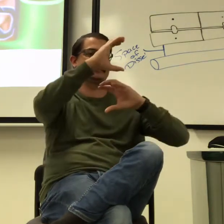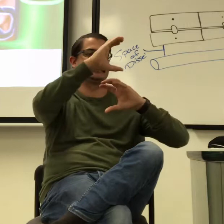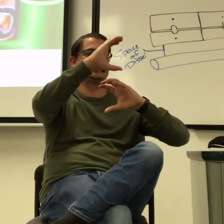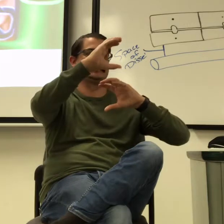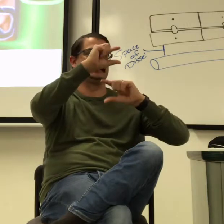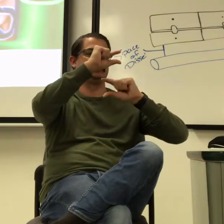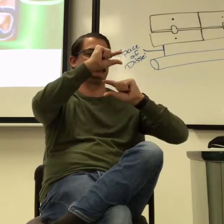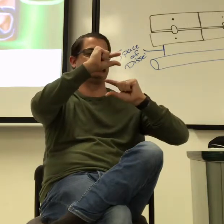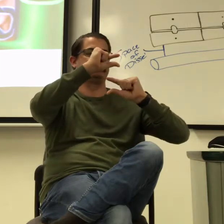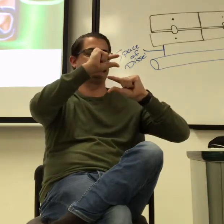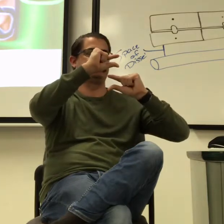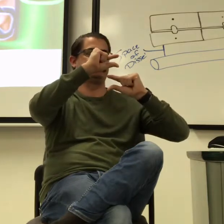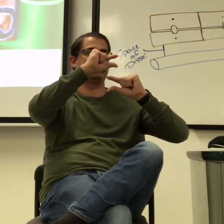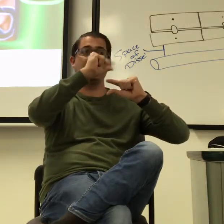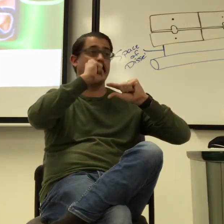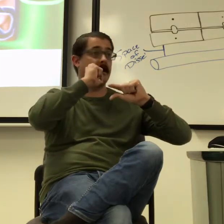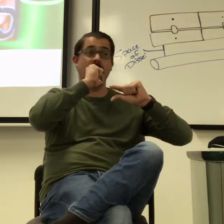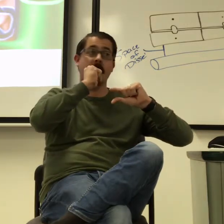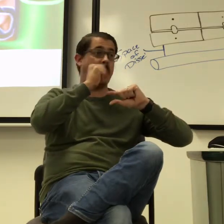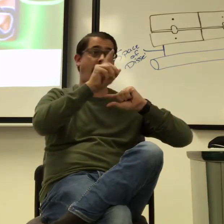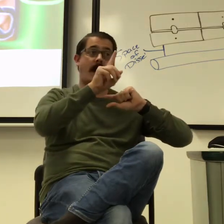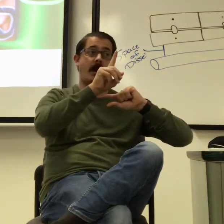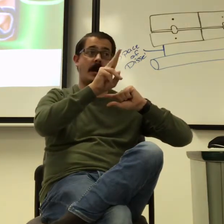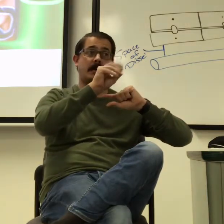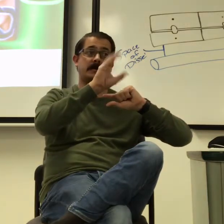A gap, not a duct,